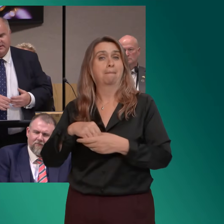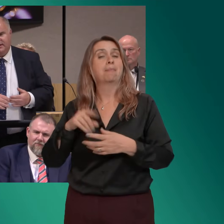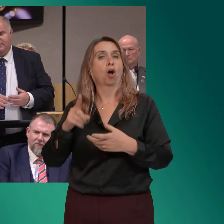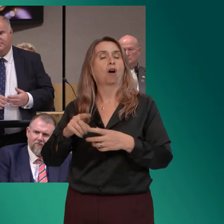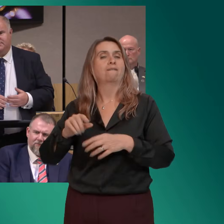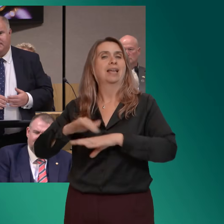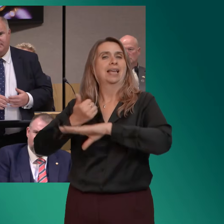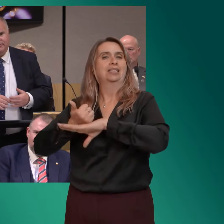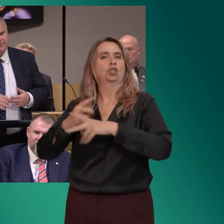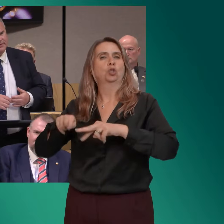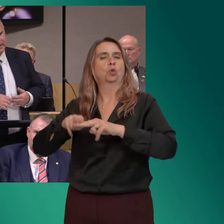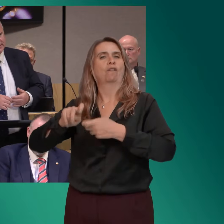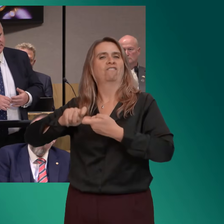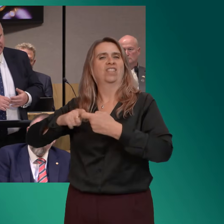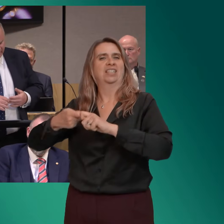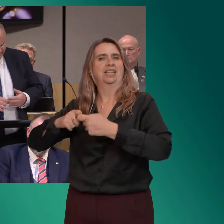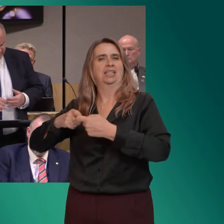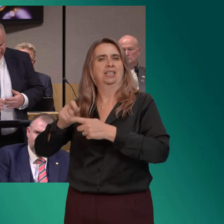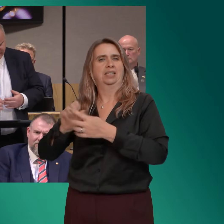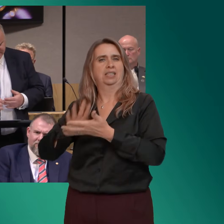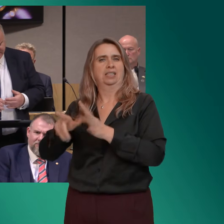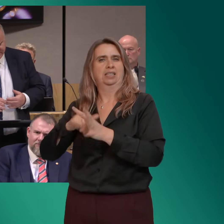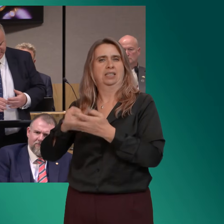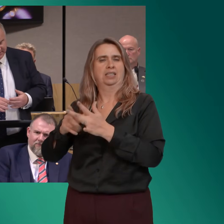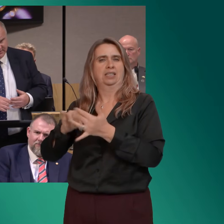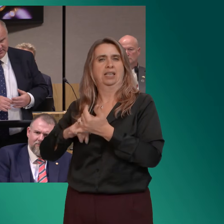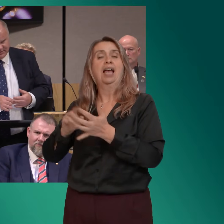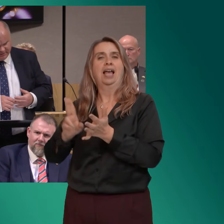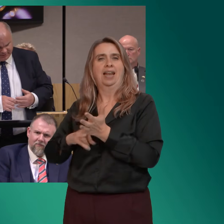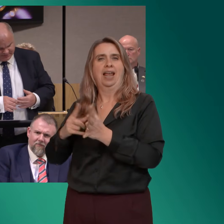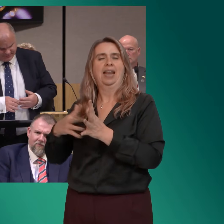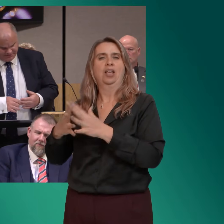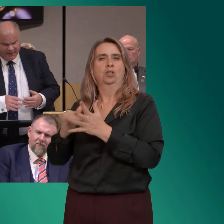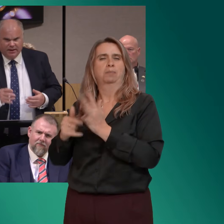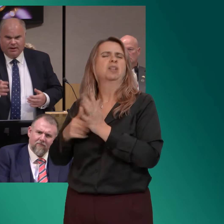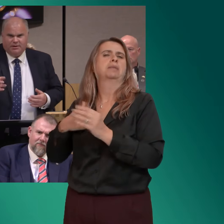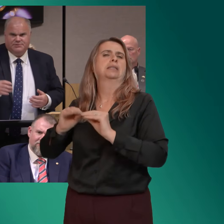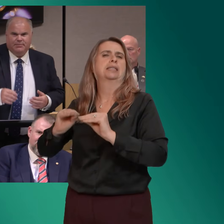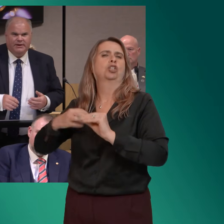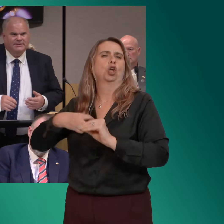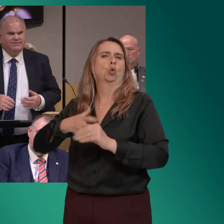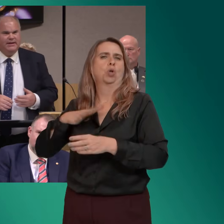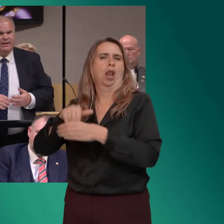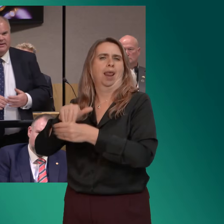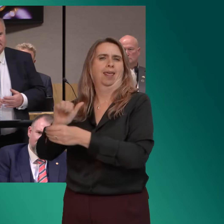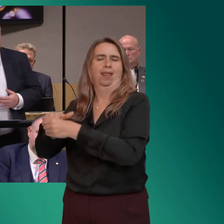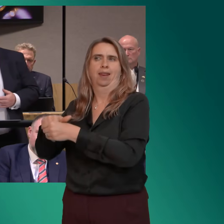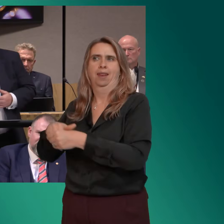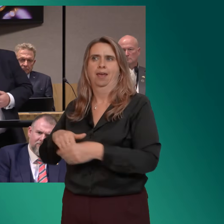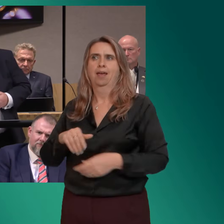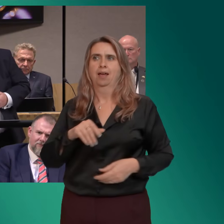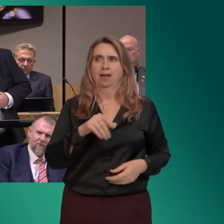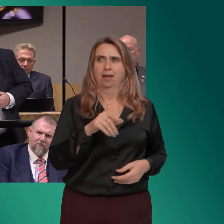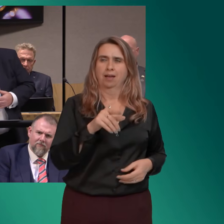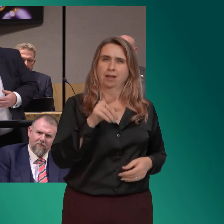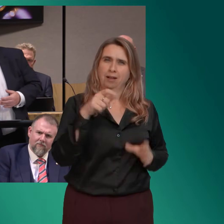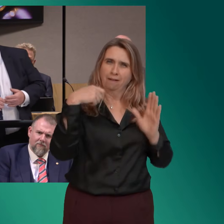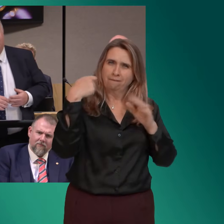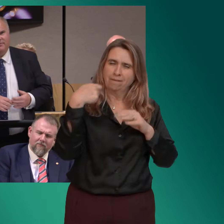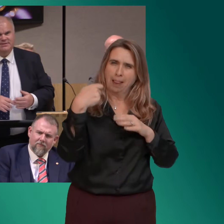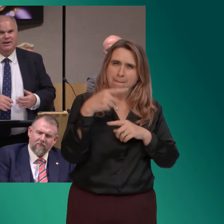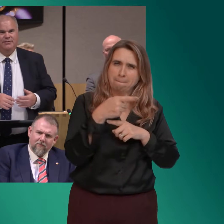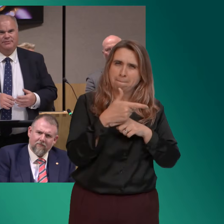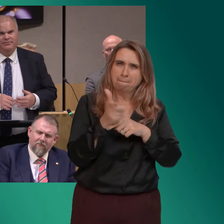Physics, and I'm also a member of both the ASCL and NASUWT teaching unions. I was reminded, seeing the film recently,